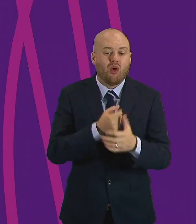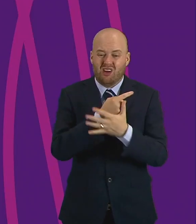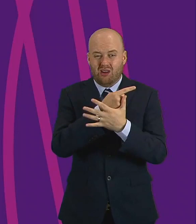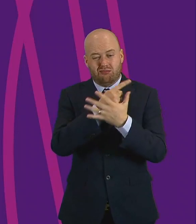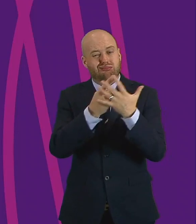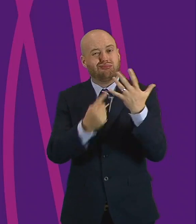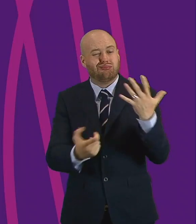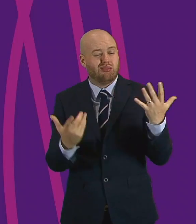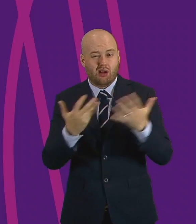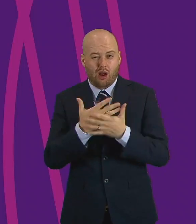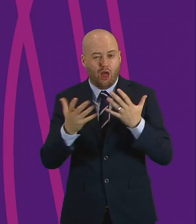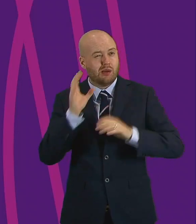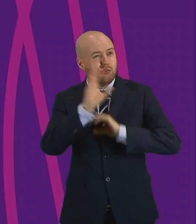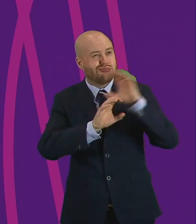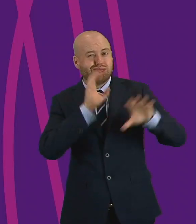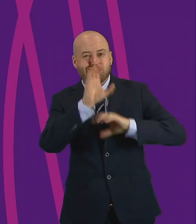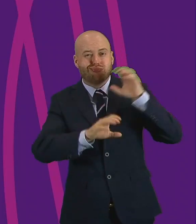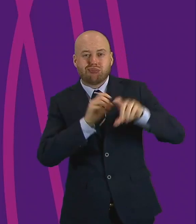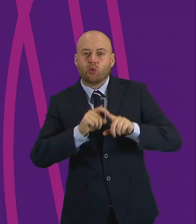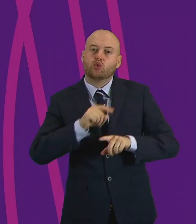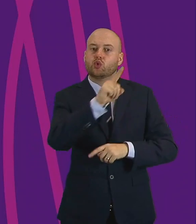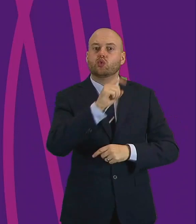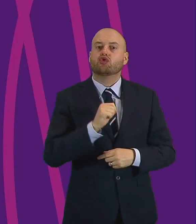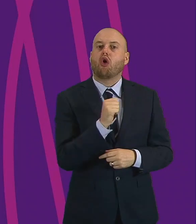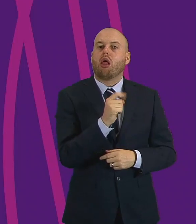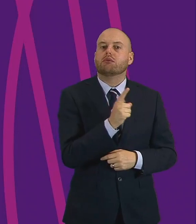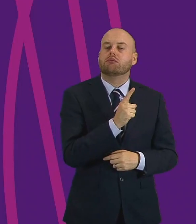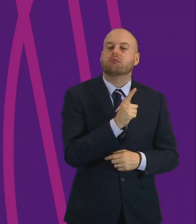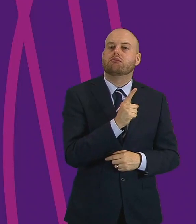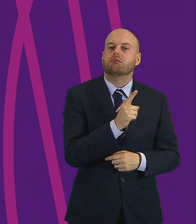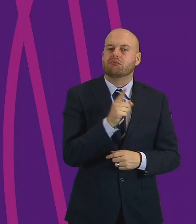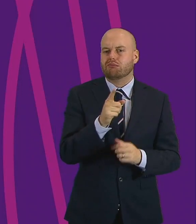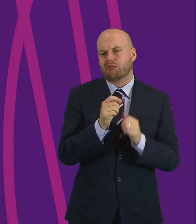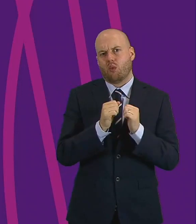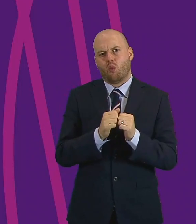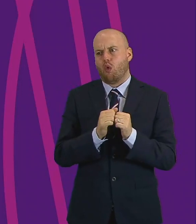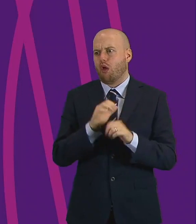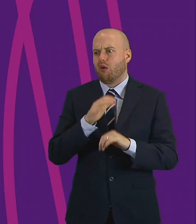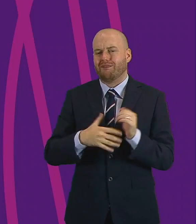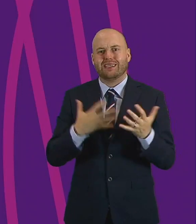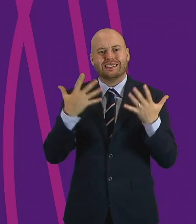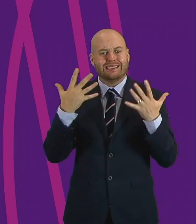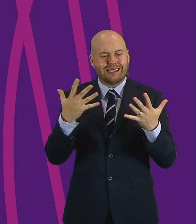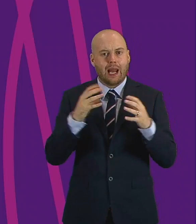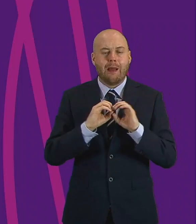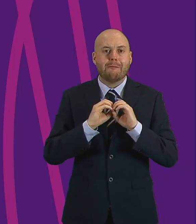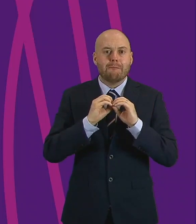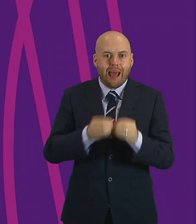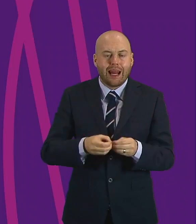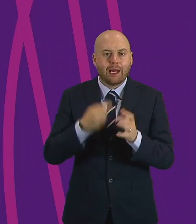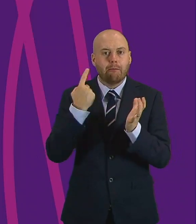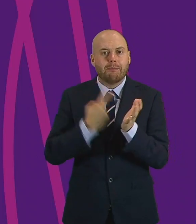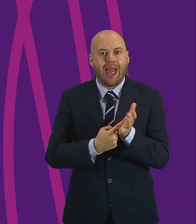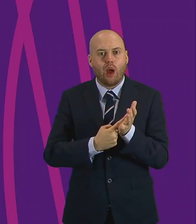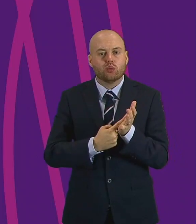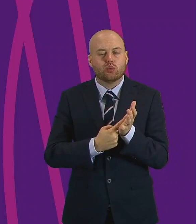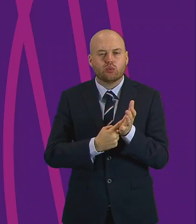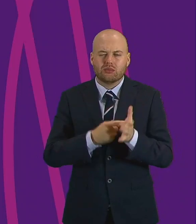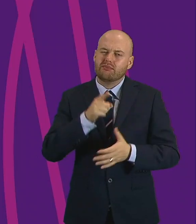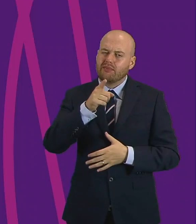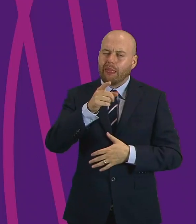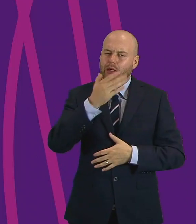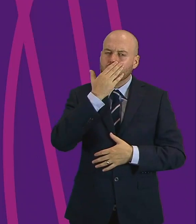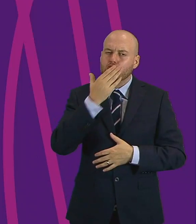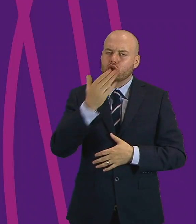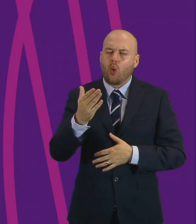this represents more than £10 billion worth of support to date by the UK government, and represents the strength of a union